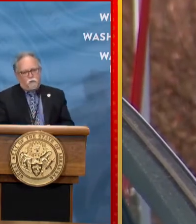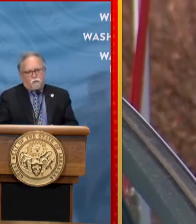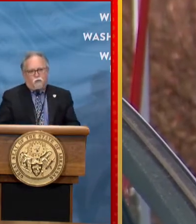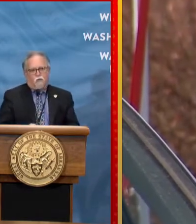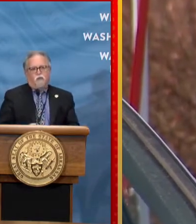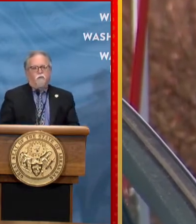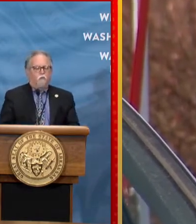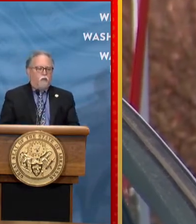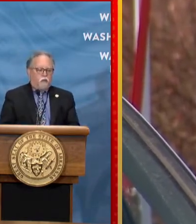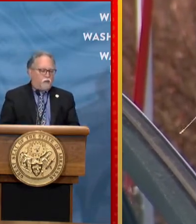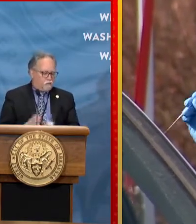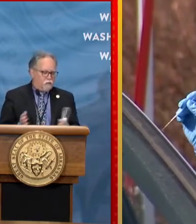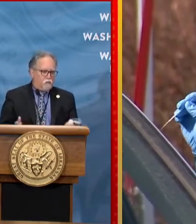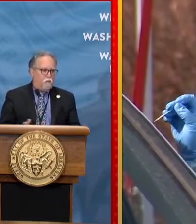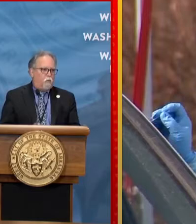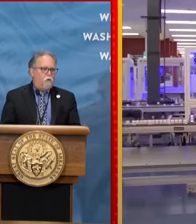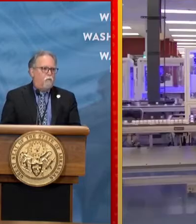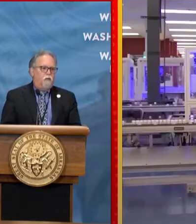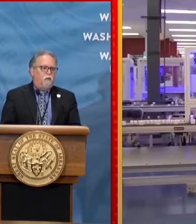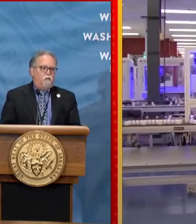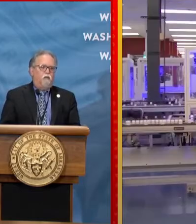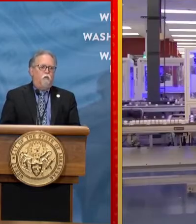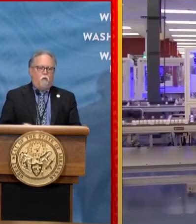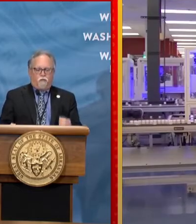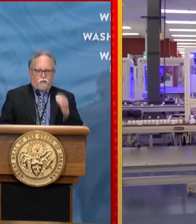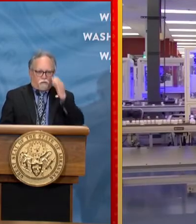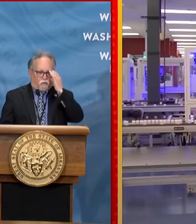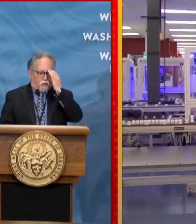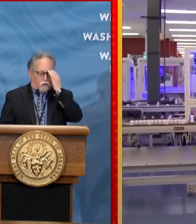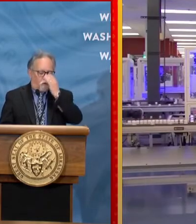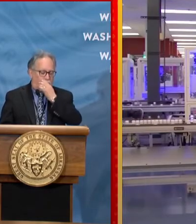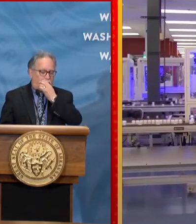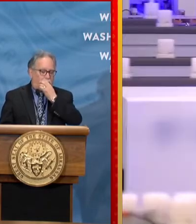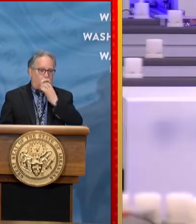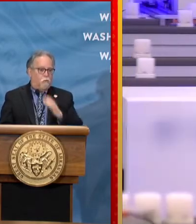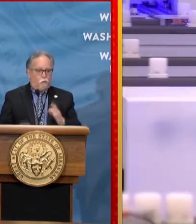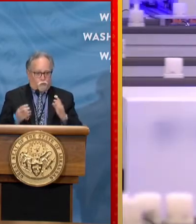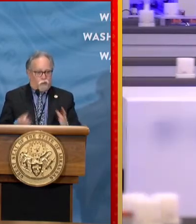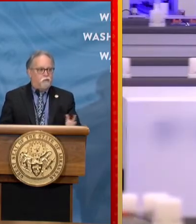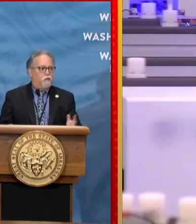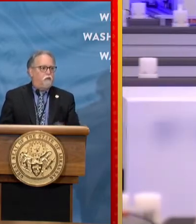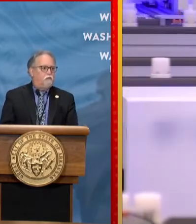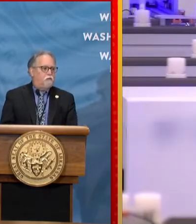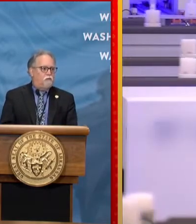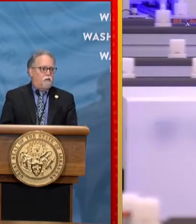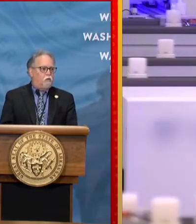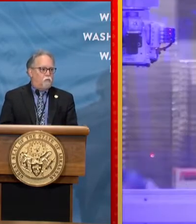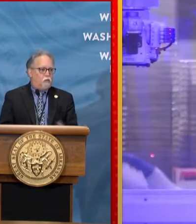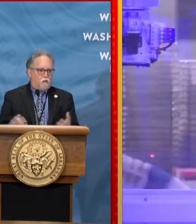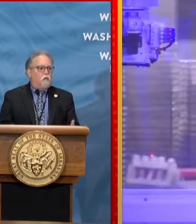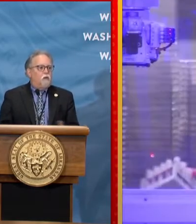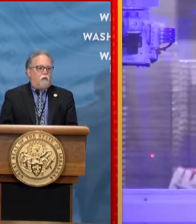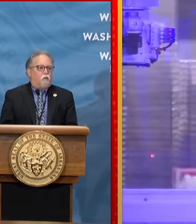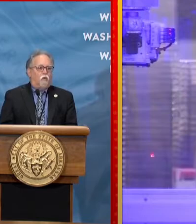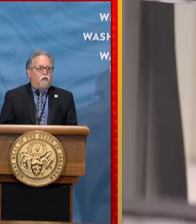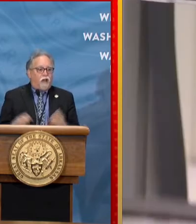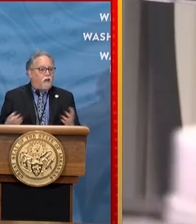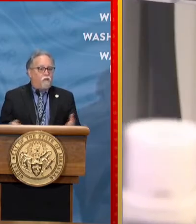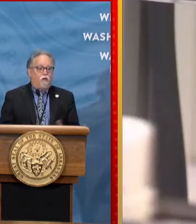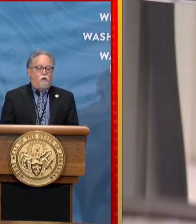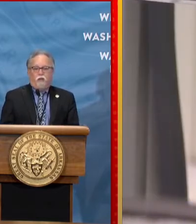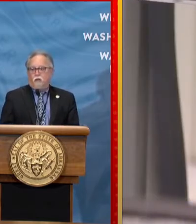So I certainly think that, I haven't seen the report, but certainly one way of classifying our reduction in cases at this time could be that we're